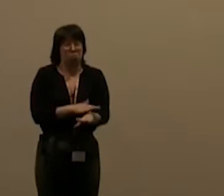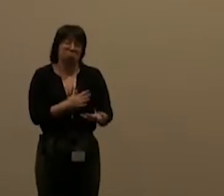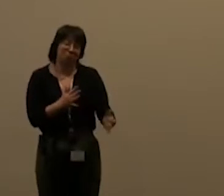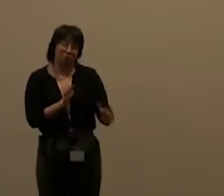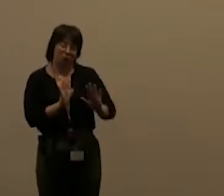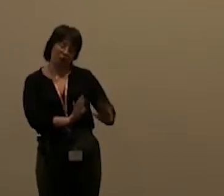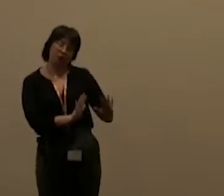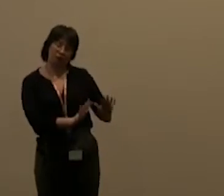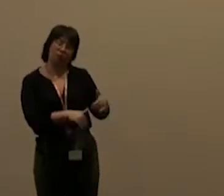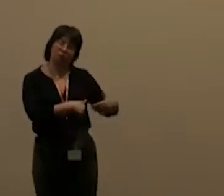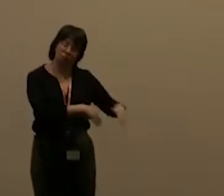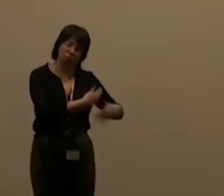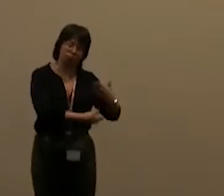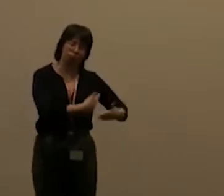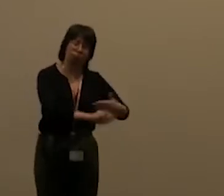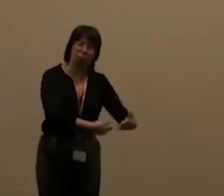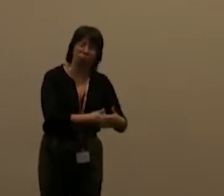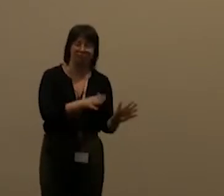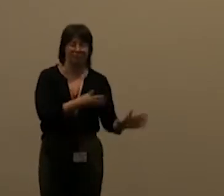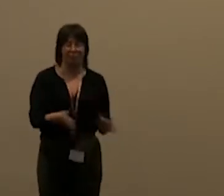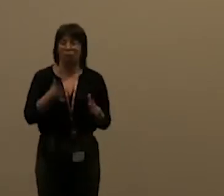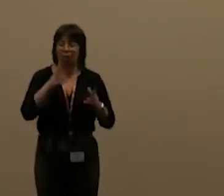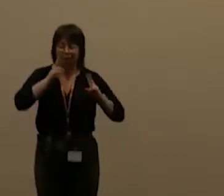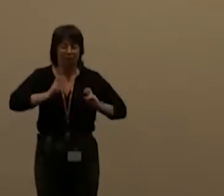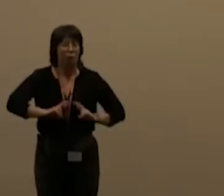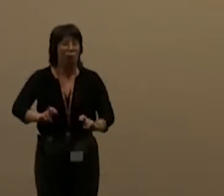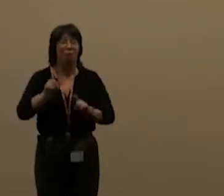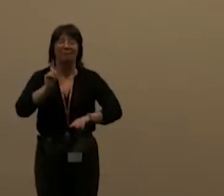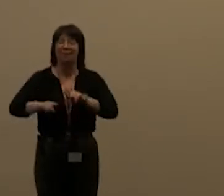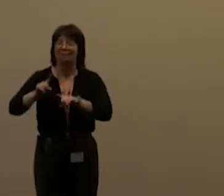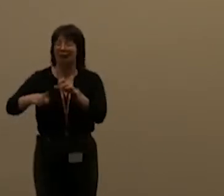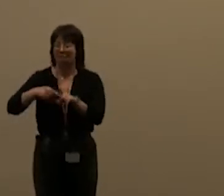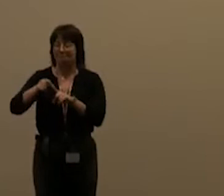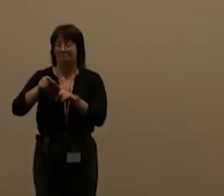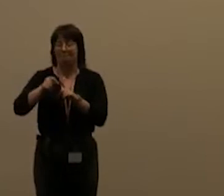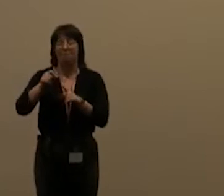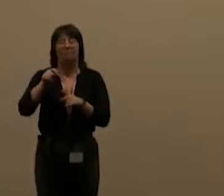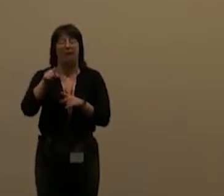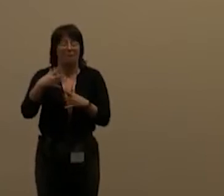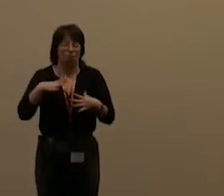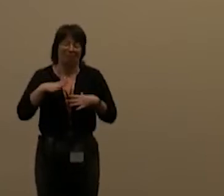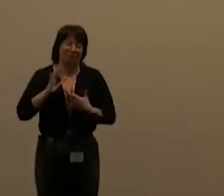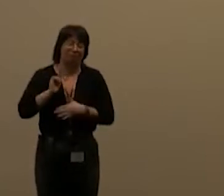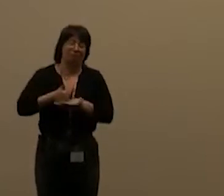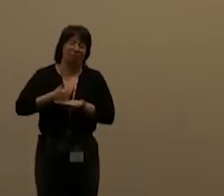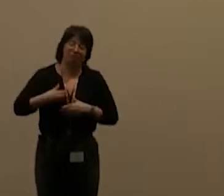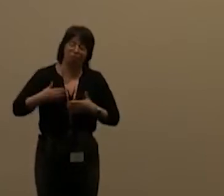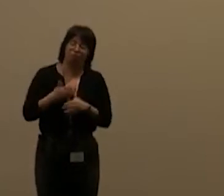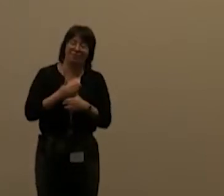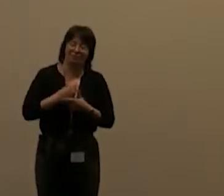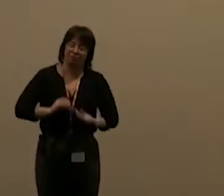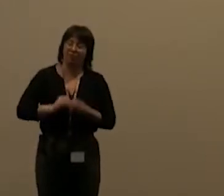to let that run, and we're going to go explore some of the other applications that we have that I've already built in here, some of the pre-built